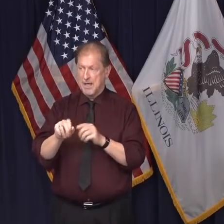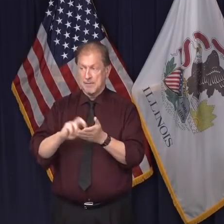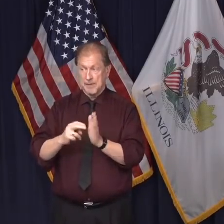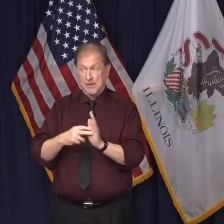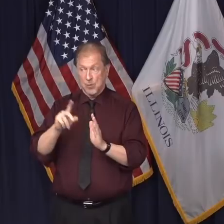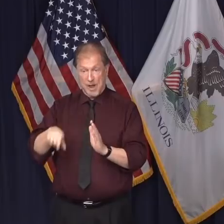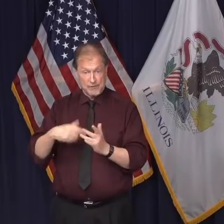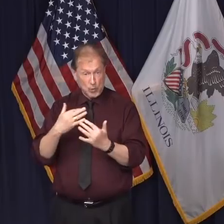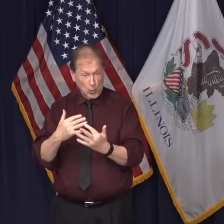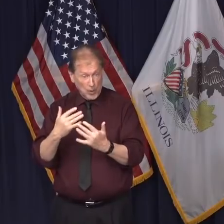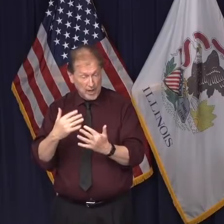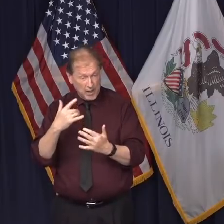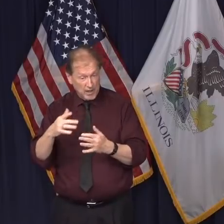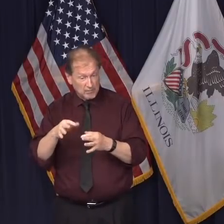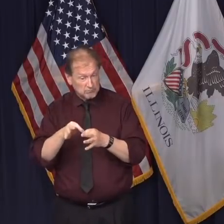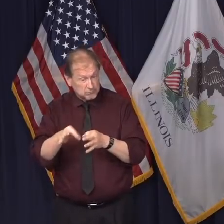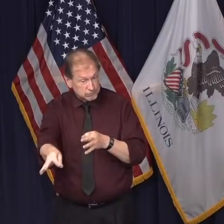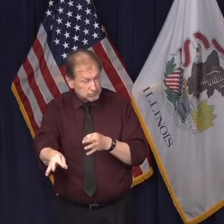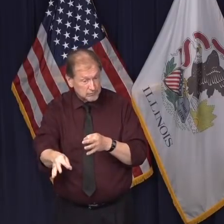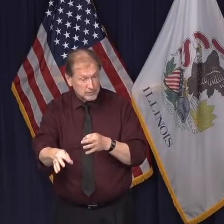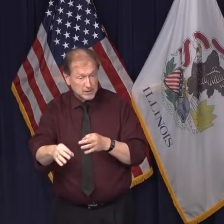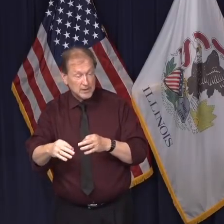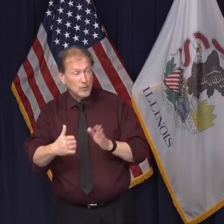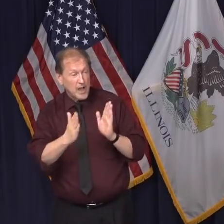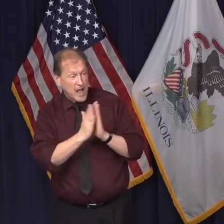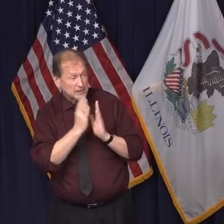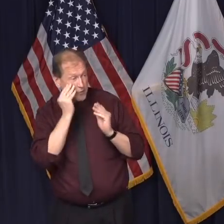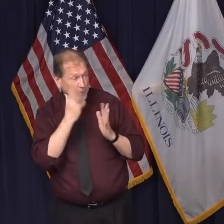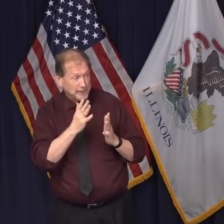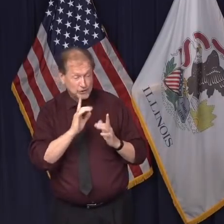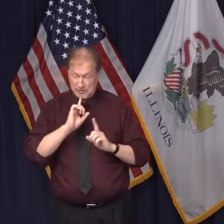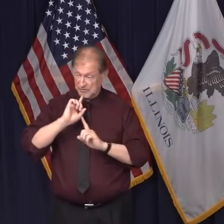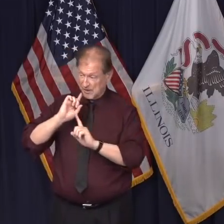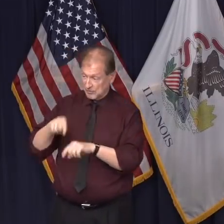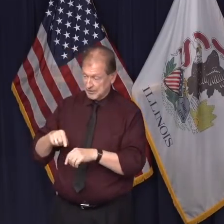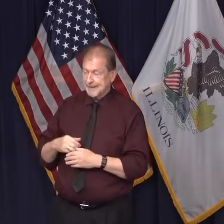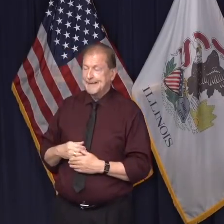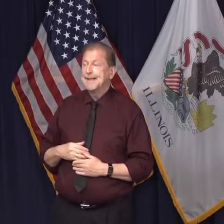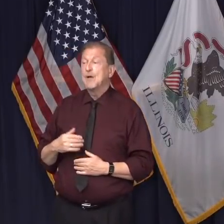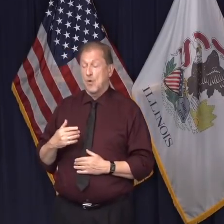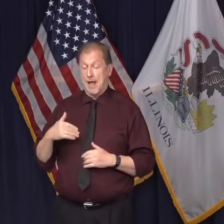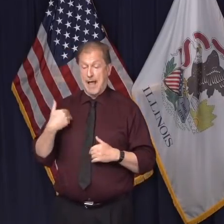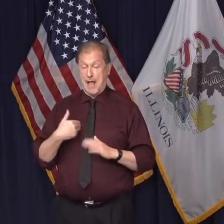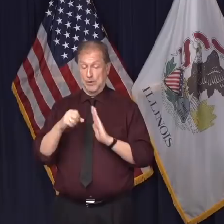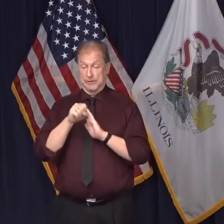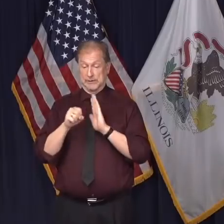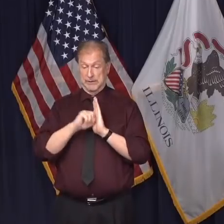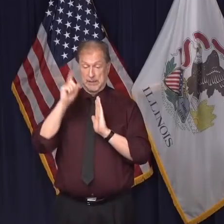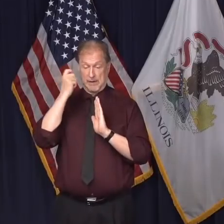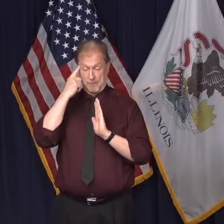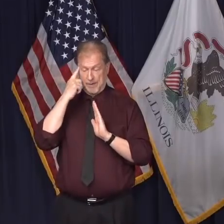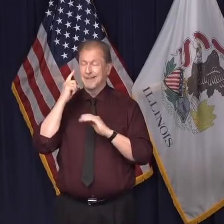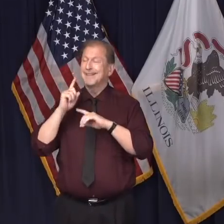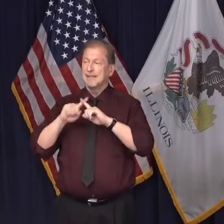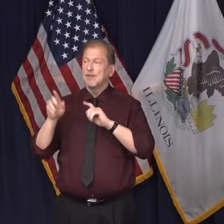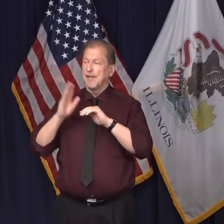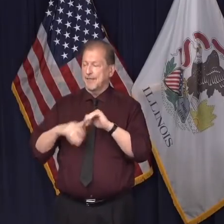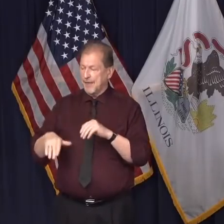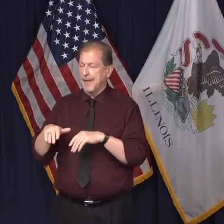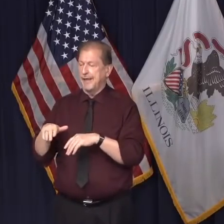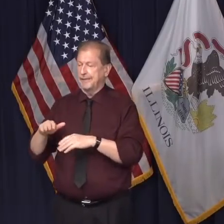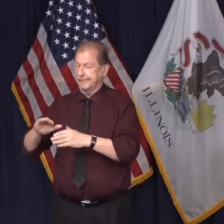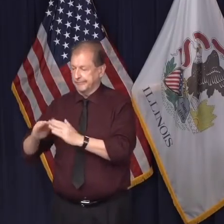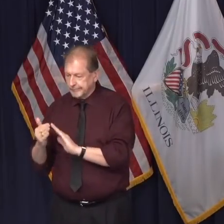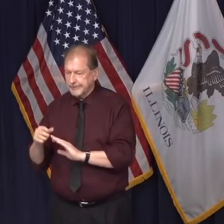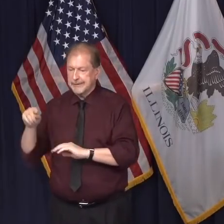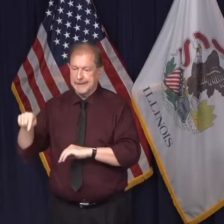for X amount of weeks, and what is the reason for that? Well, I can't speak to all the other levels of government and how they will respond. I mean, we know what the FOIA